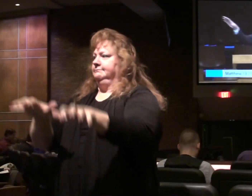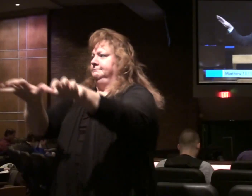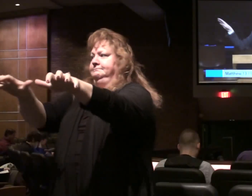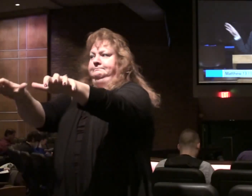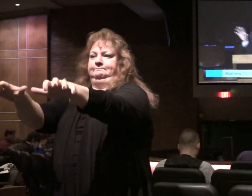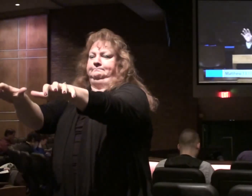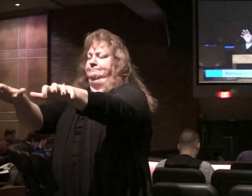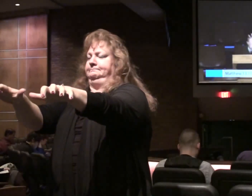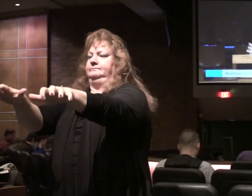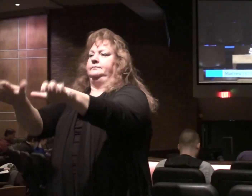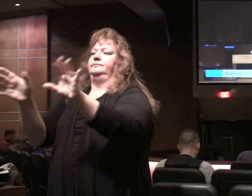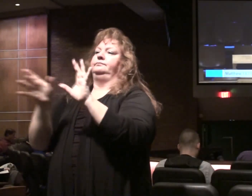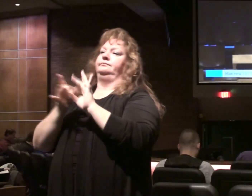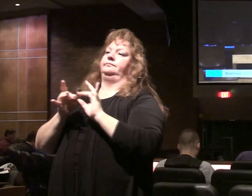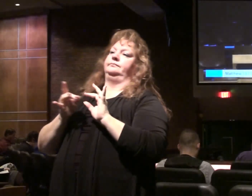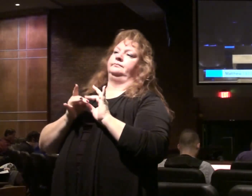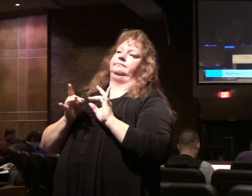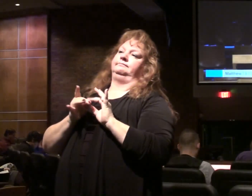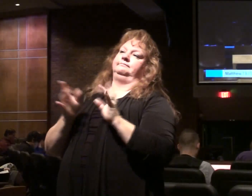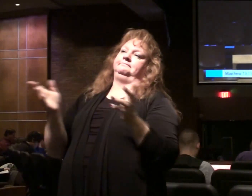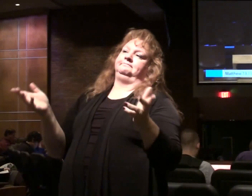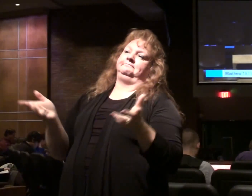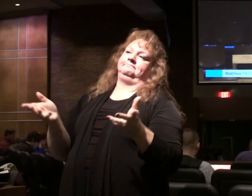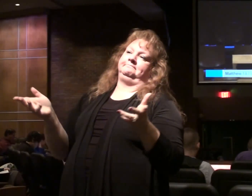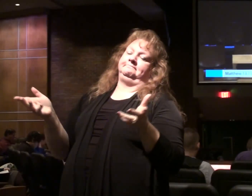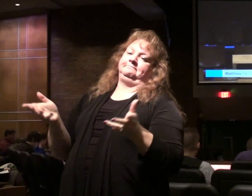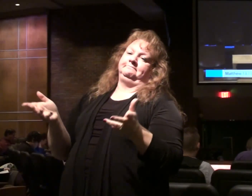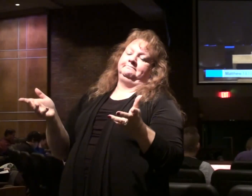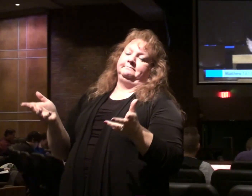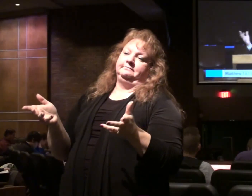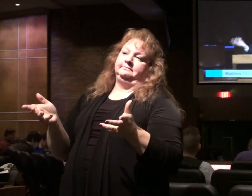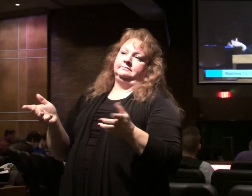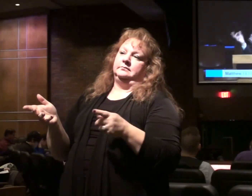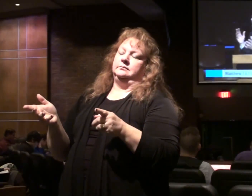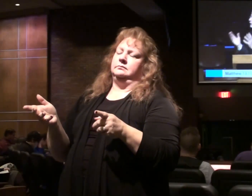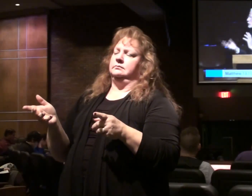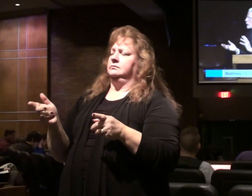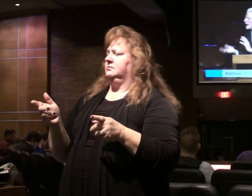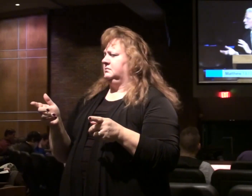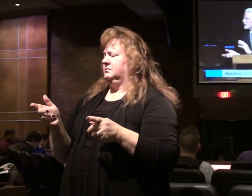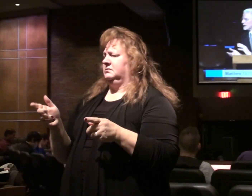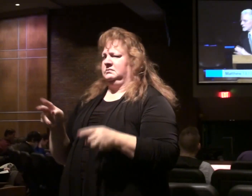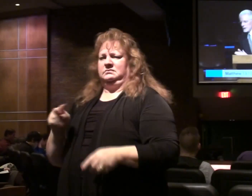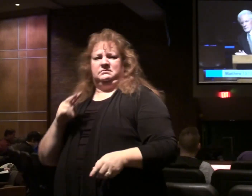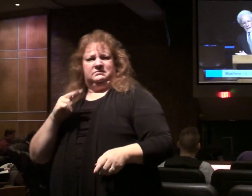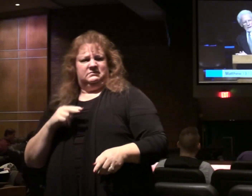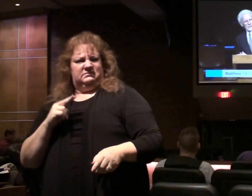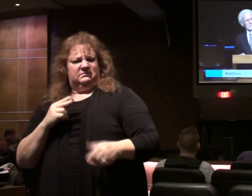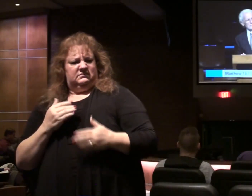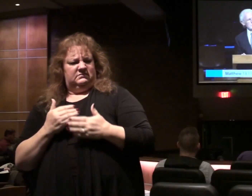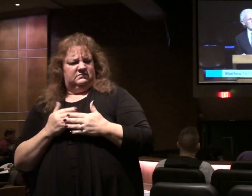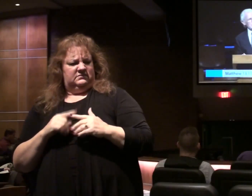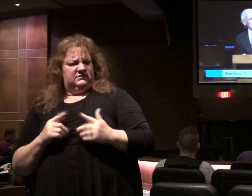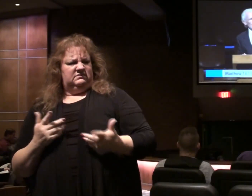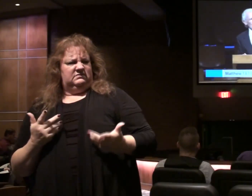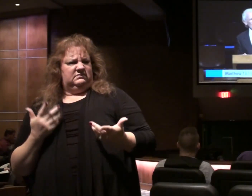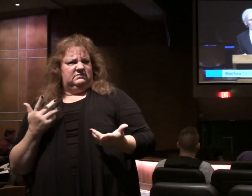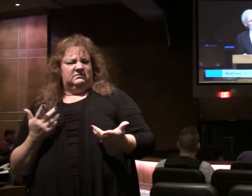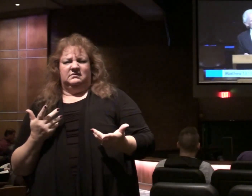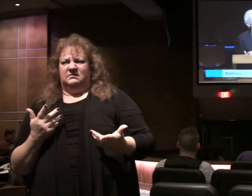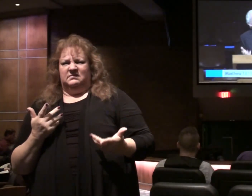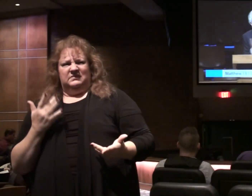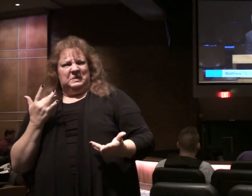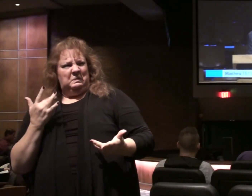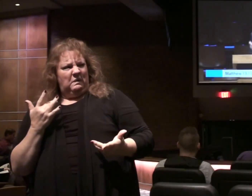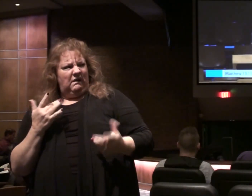To the multitudes he speaks in parables. The disciples understand this is a new way of teaching by him.